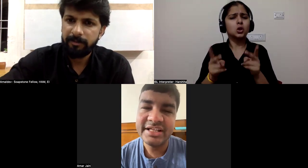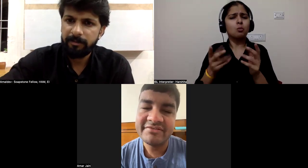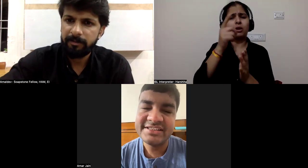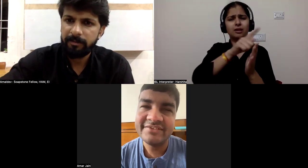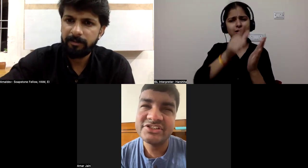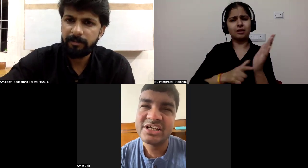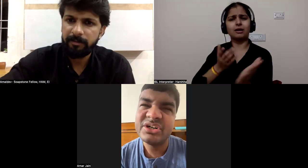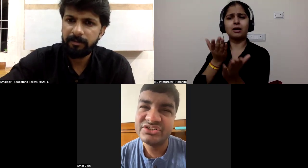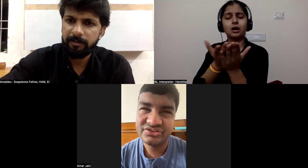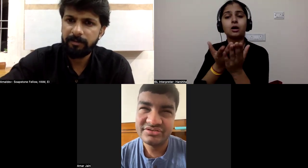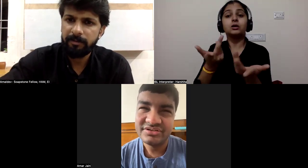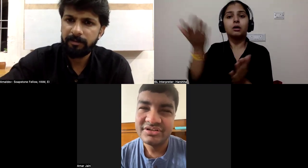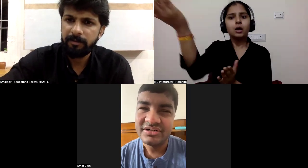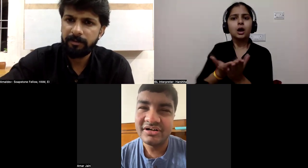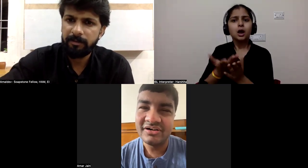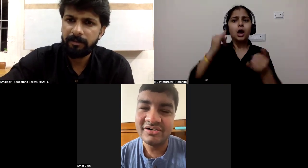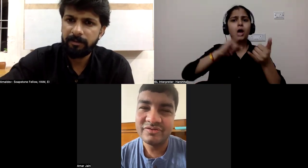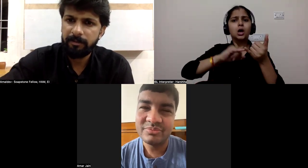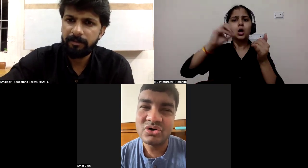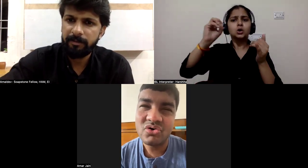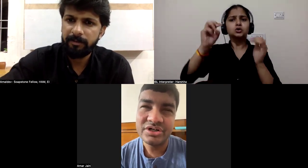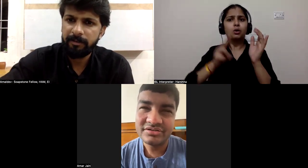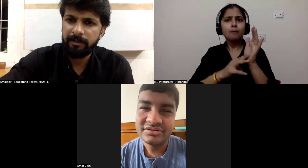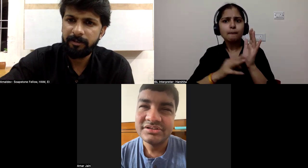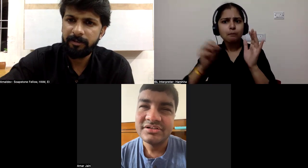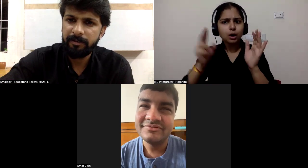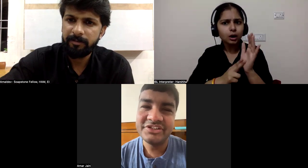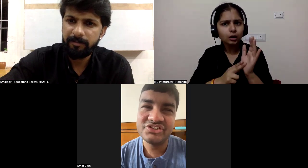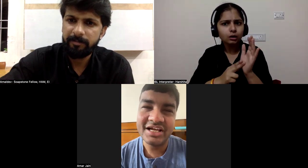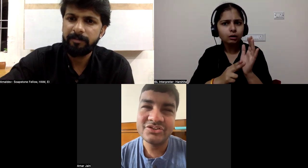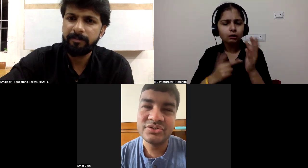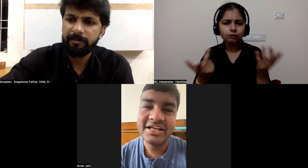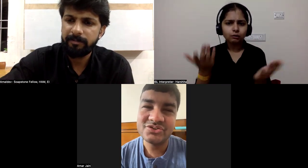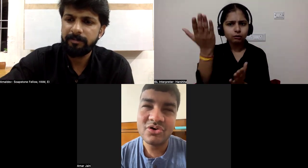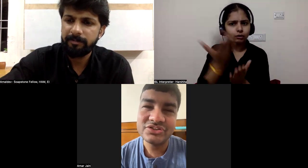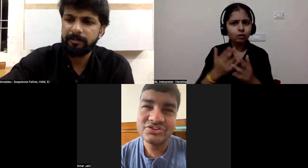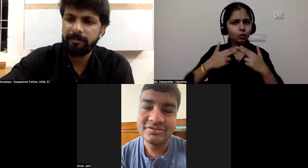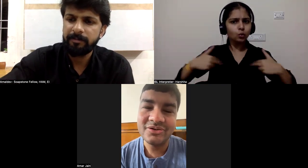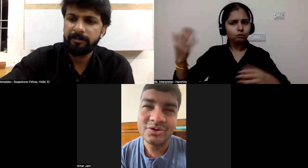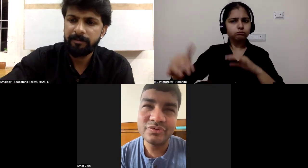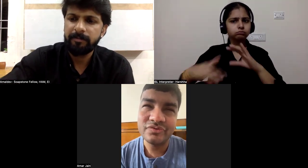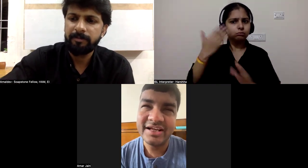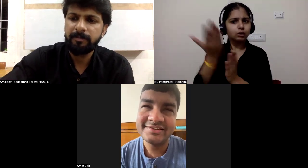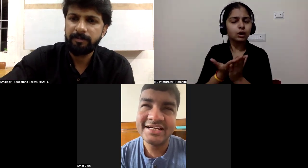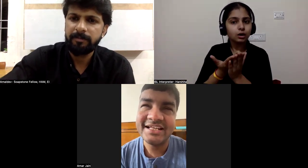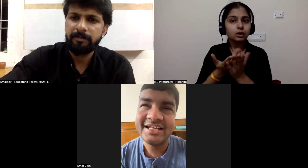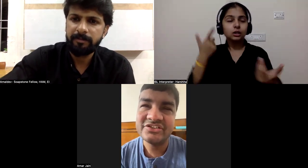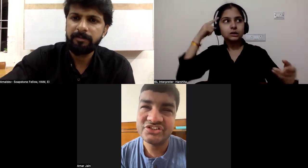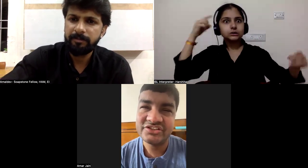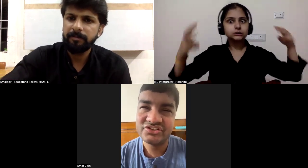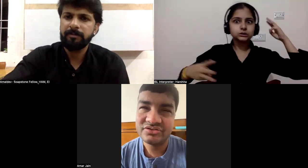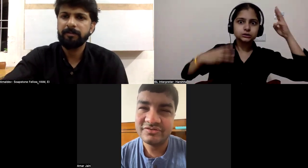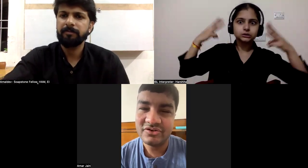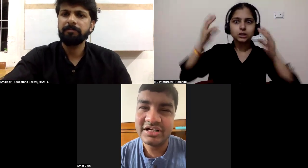letter, they have received summons from the court, which actually has caused a lot of anxiety